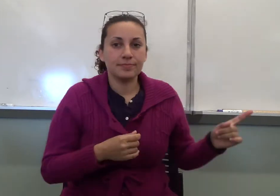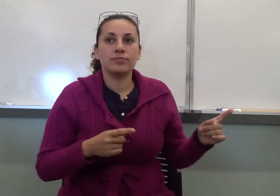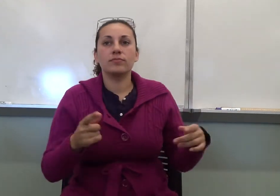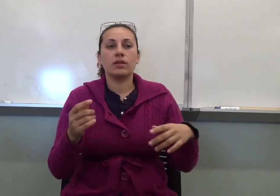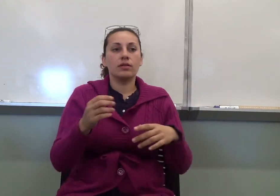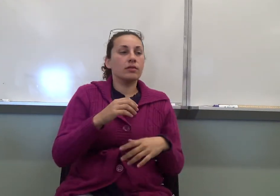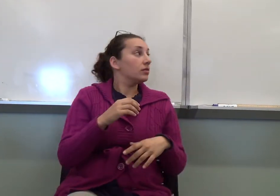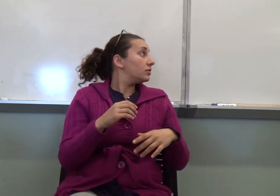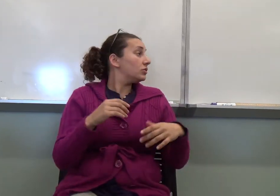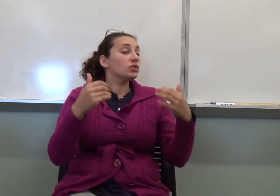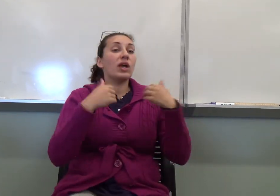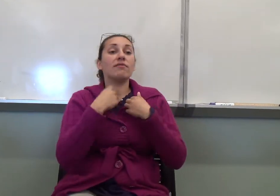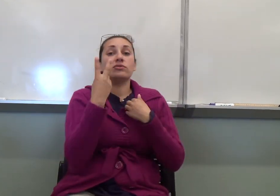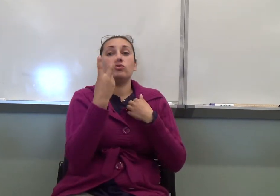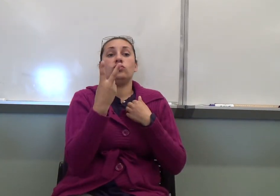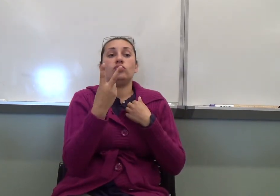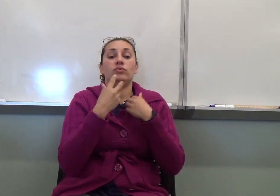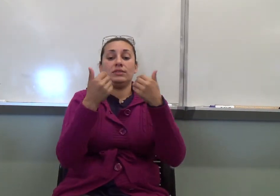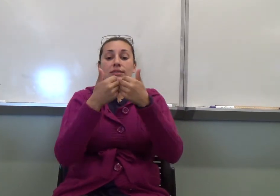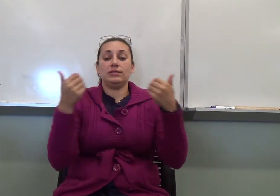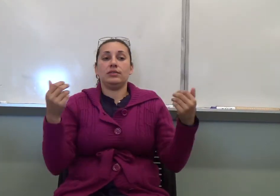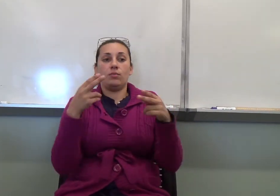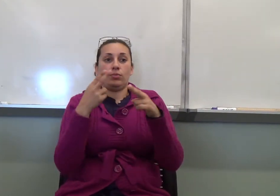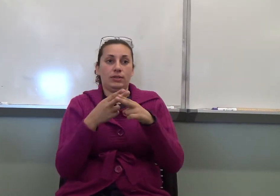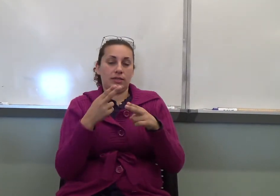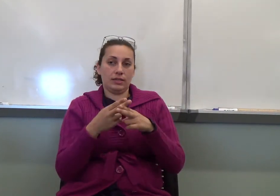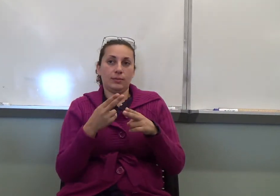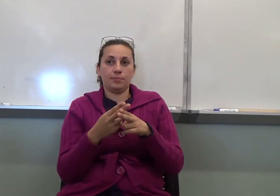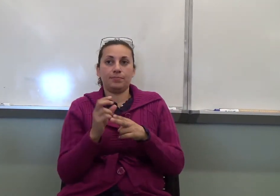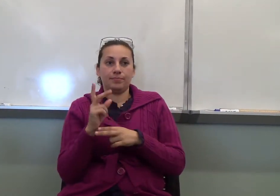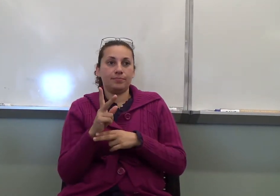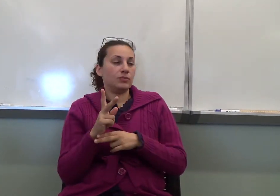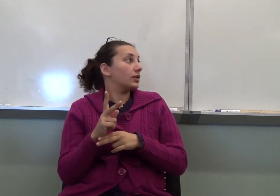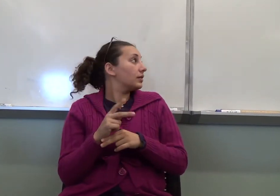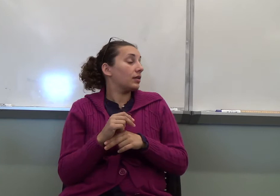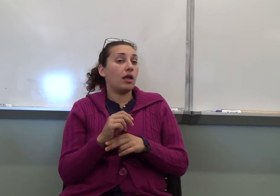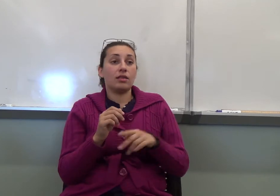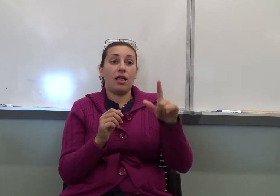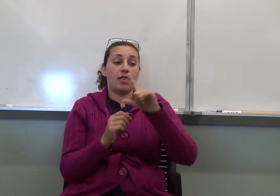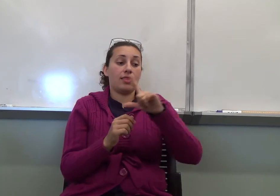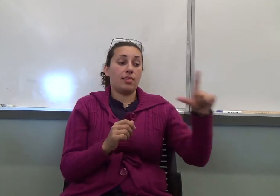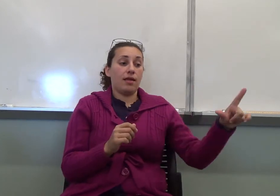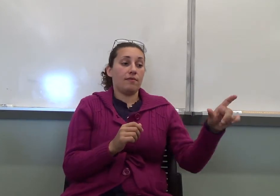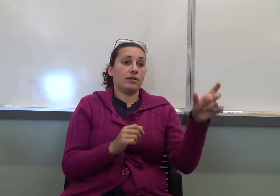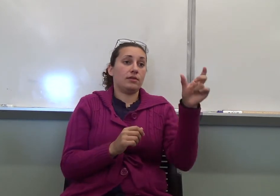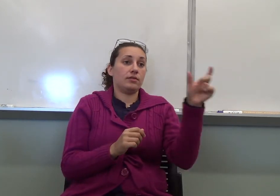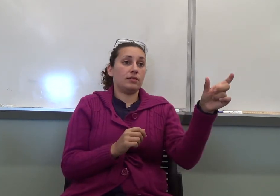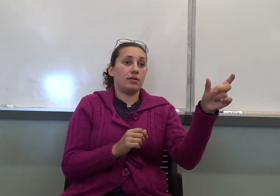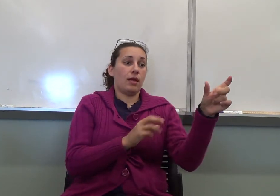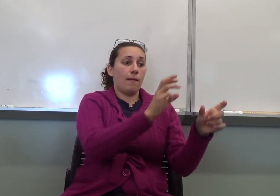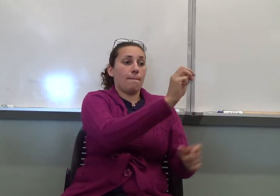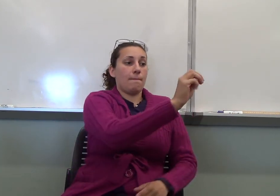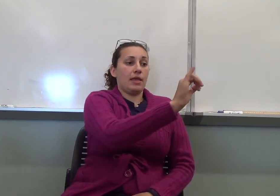on the left or right side of the subtraction sign. The one on the left side is called minuend. The one on the right side is